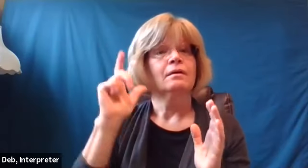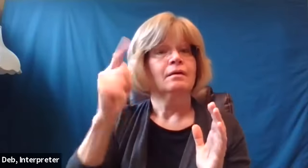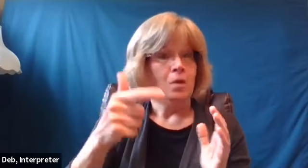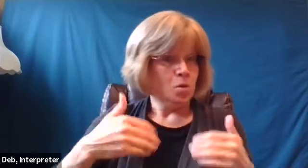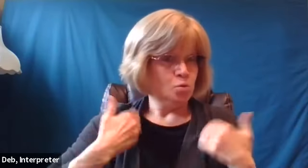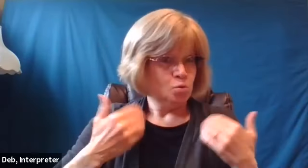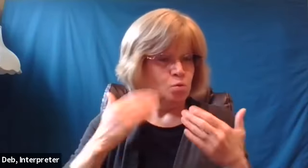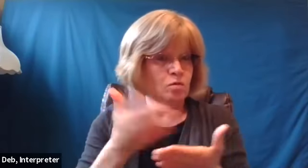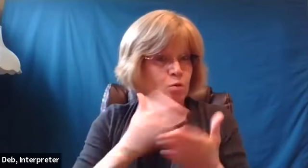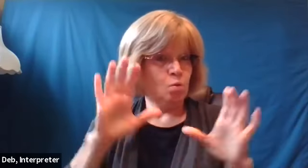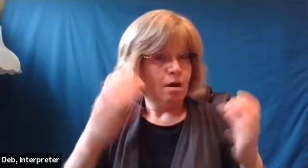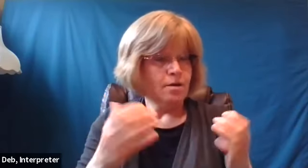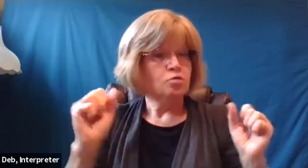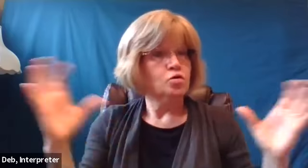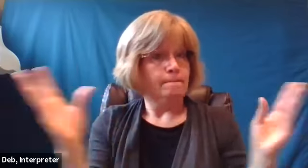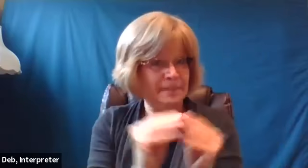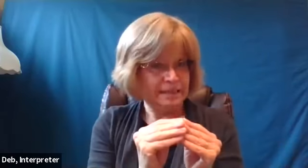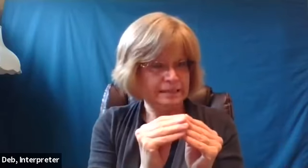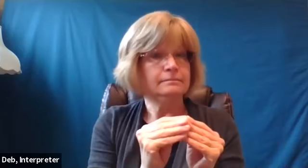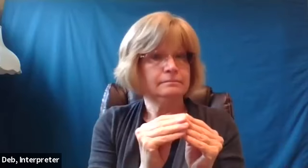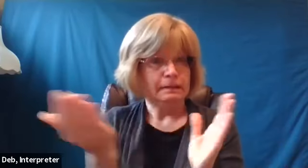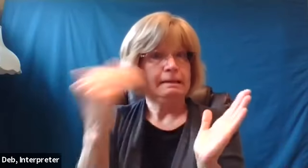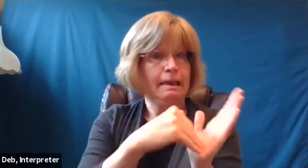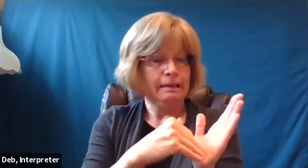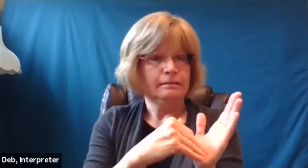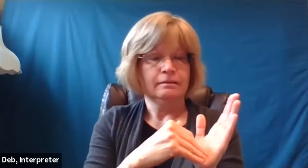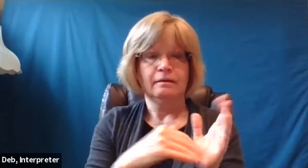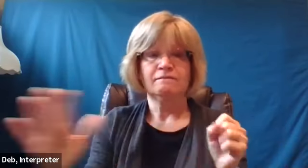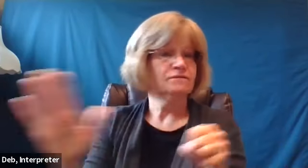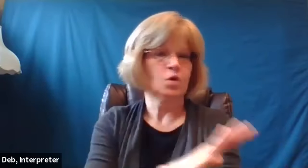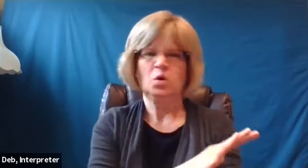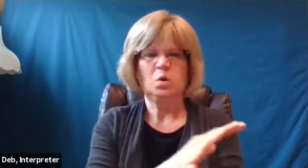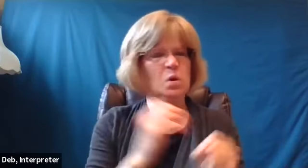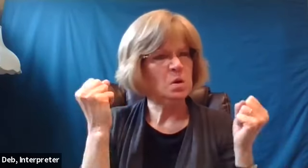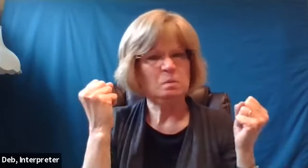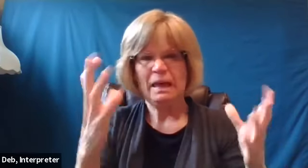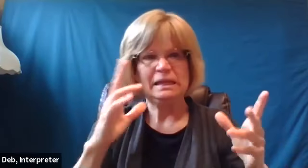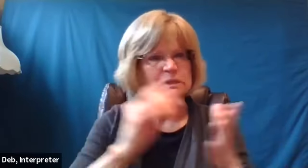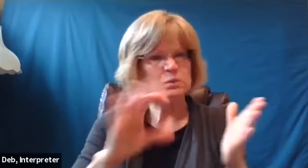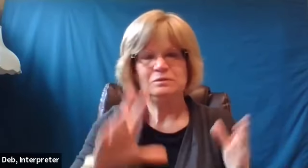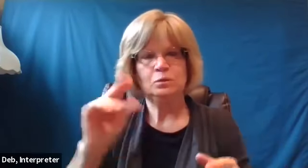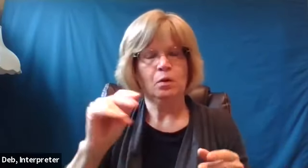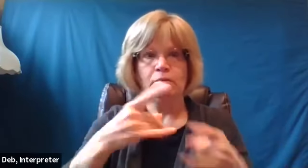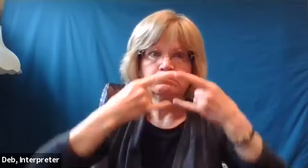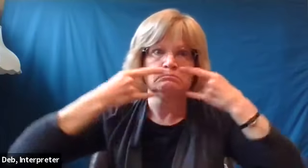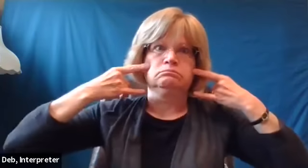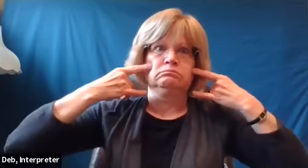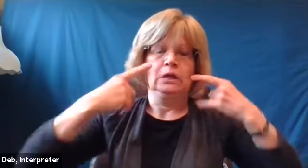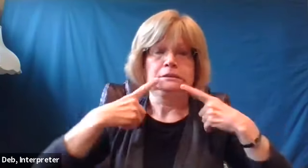to meet again in the building. We don't have the full choir, and wearing masks while singing isn't great, but it's worth